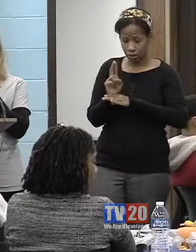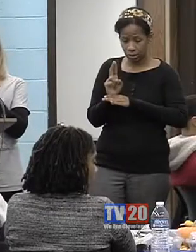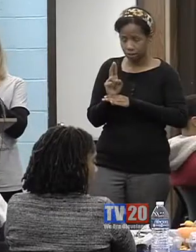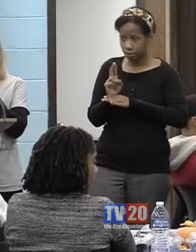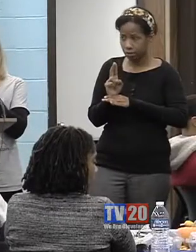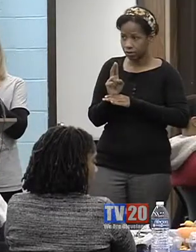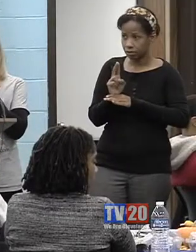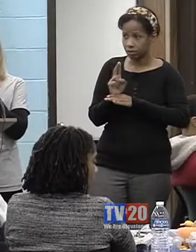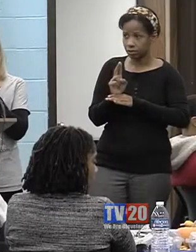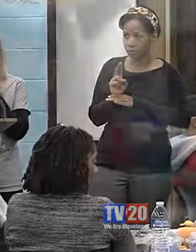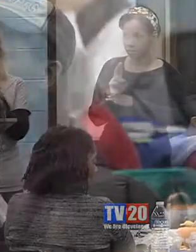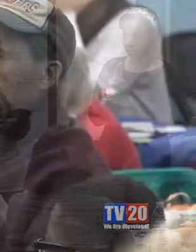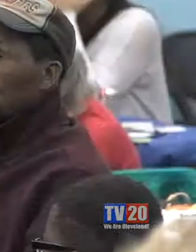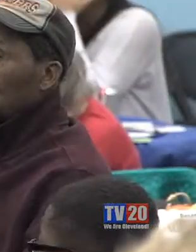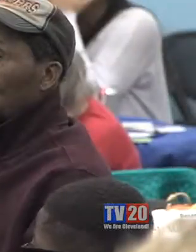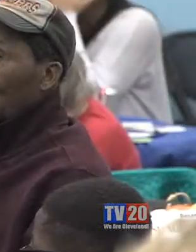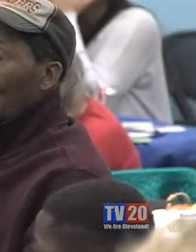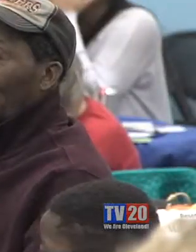We have that group over here.